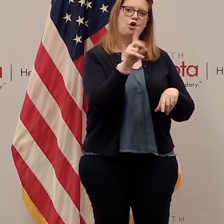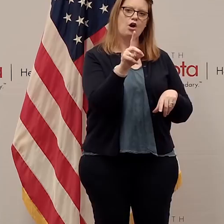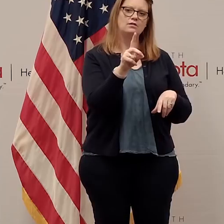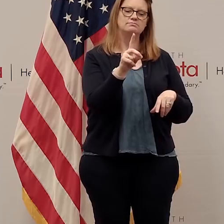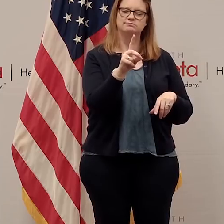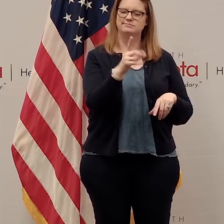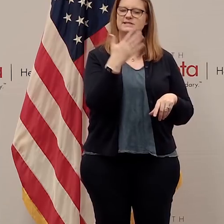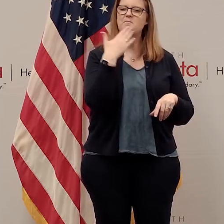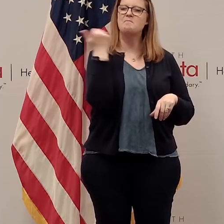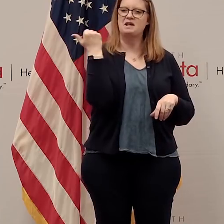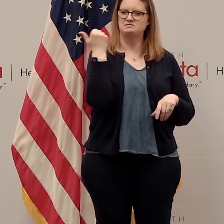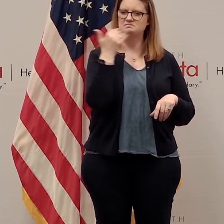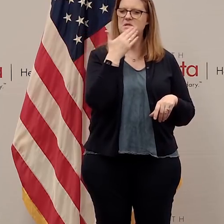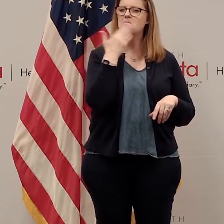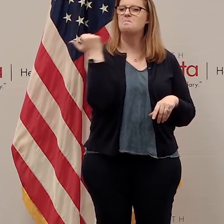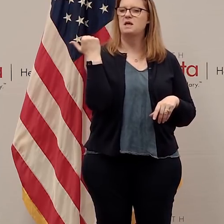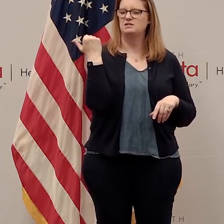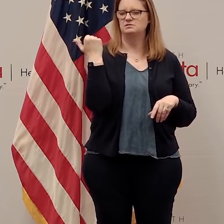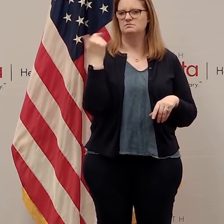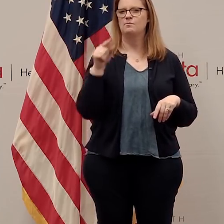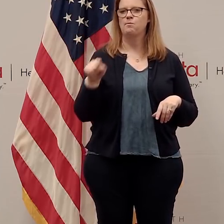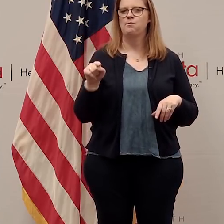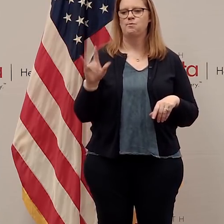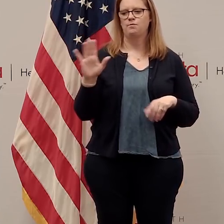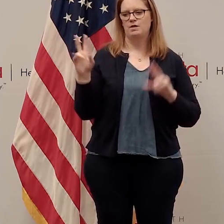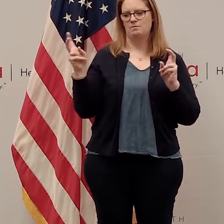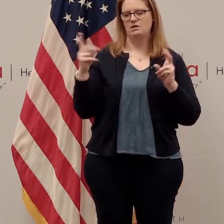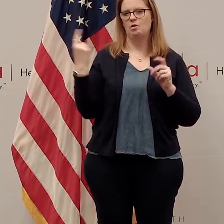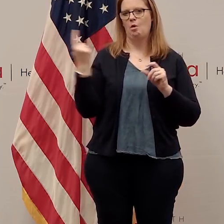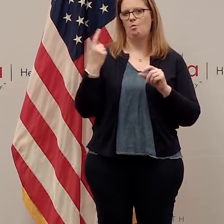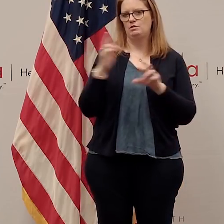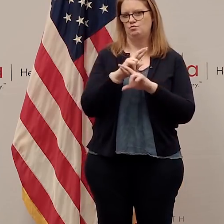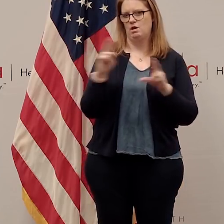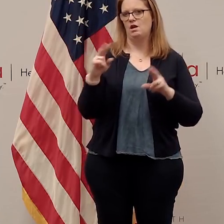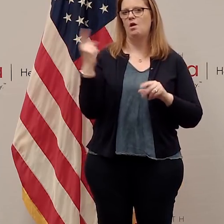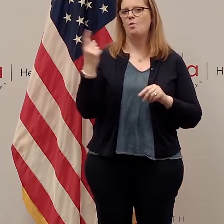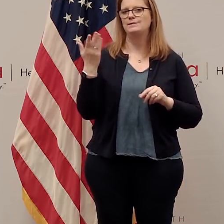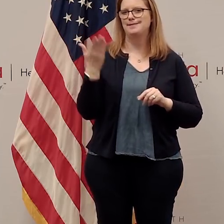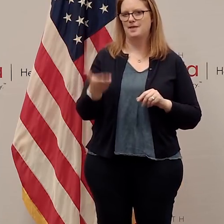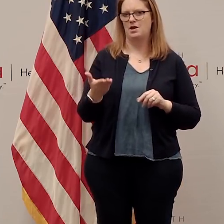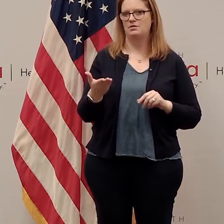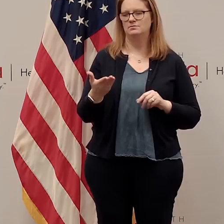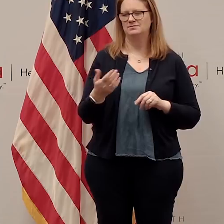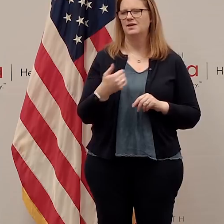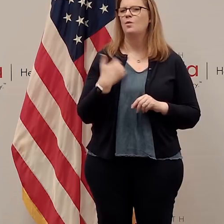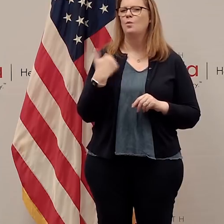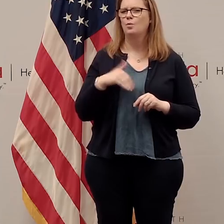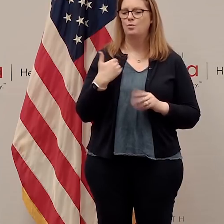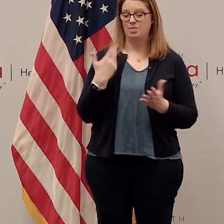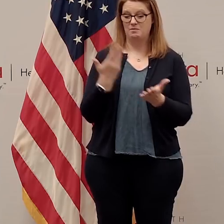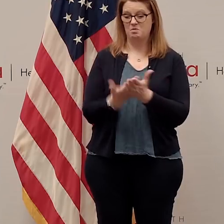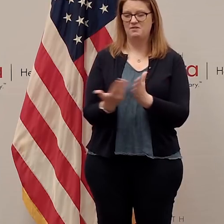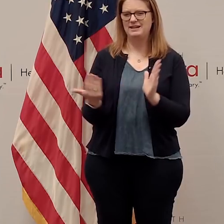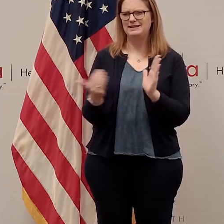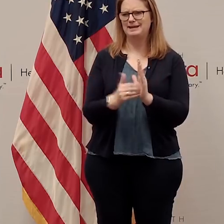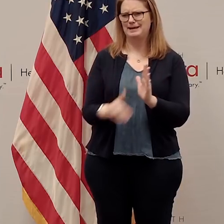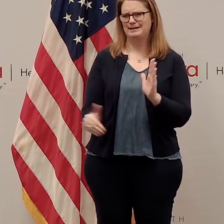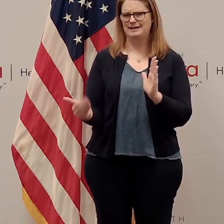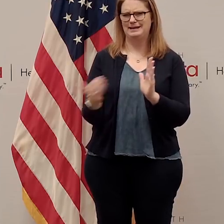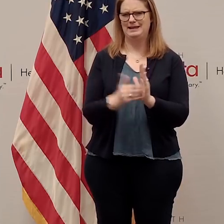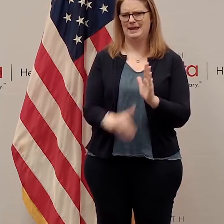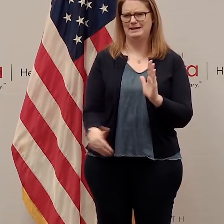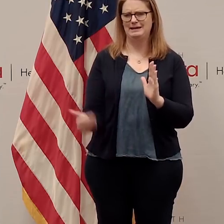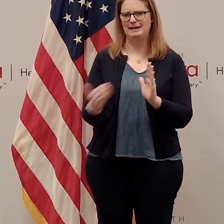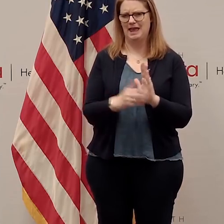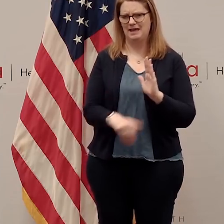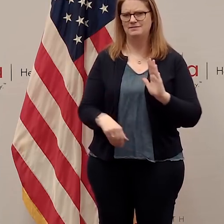finest in the nation, and their motto is always ready, always there. They've proven once again that they are with the